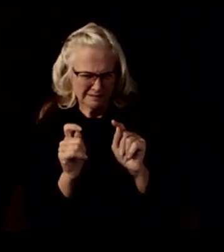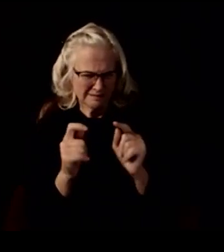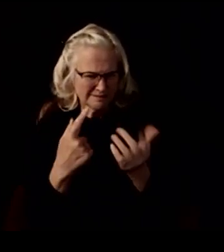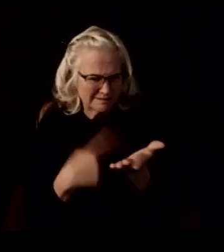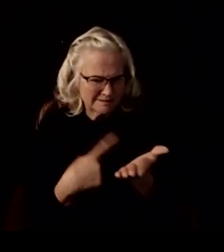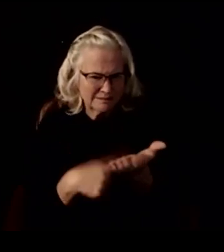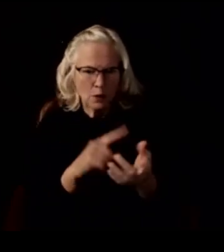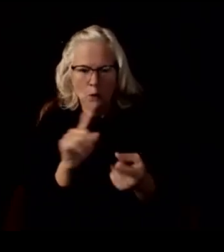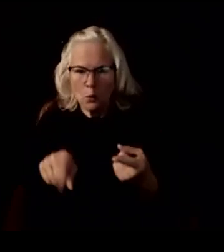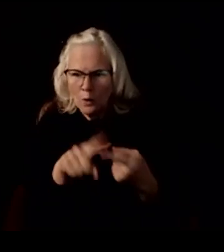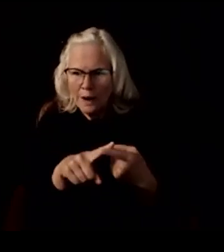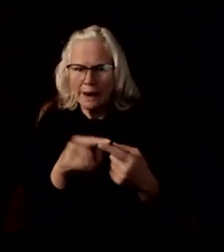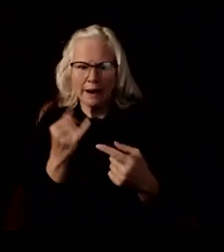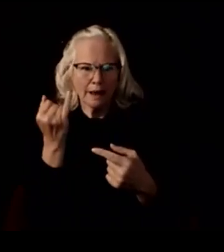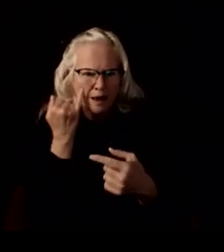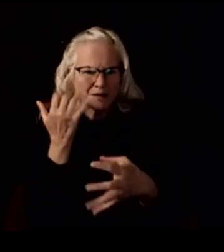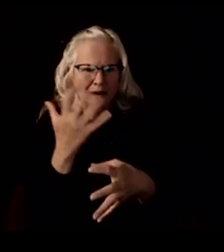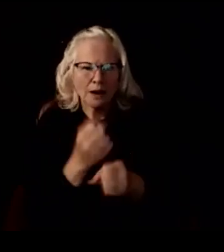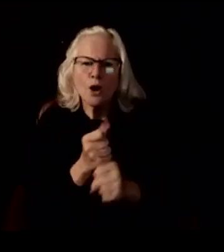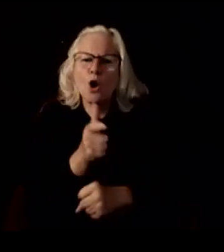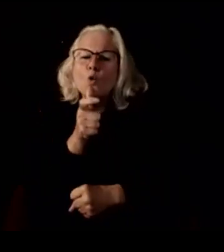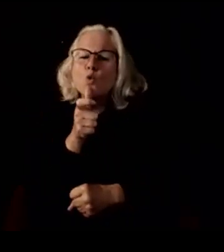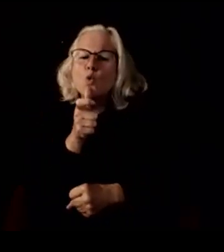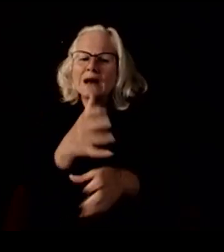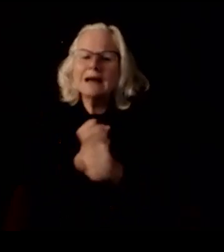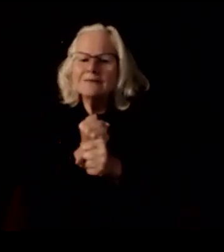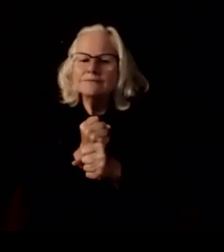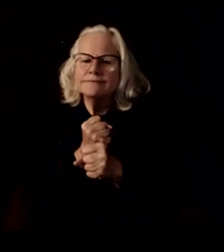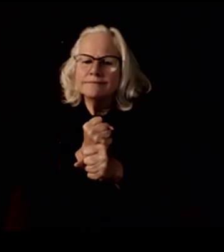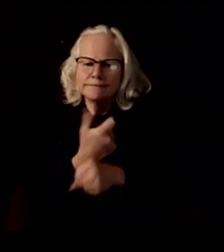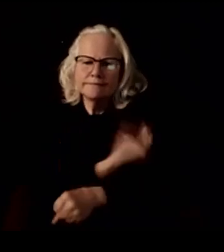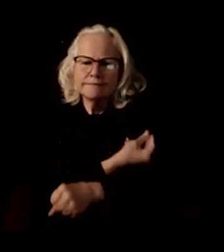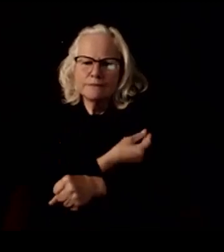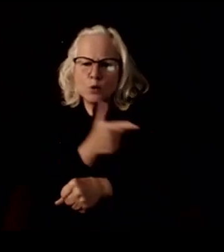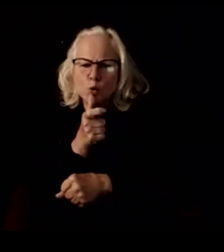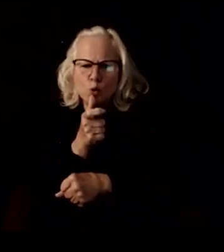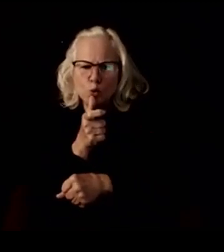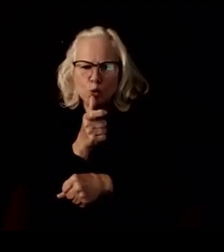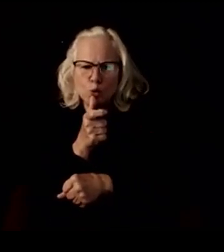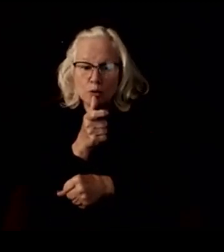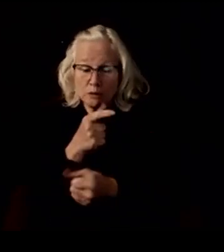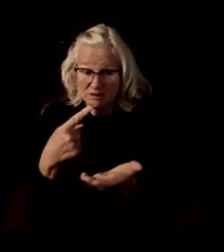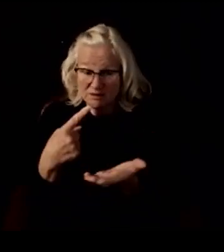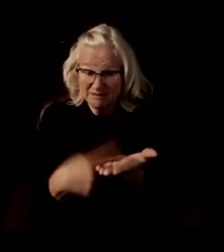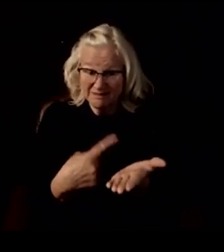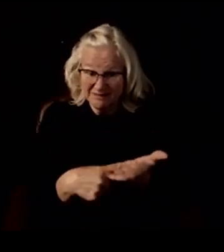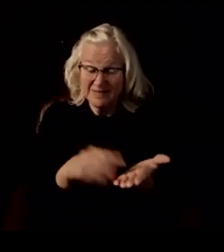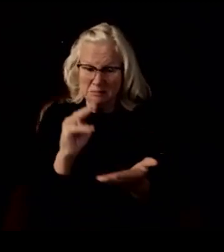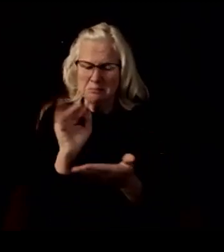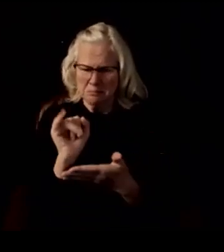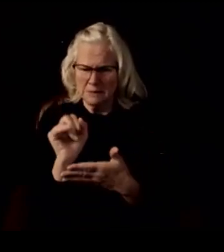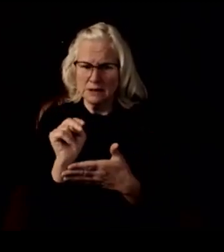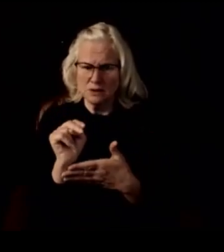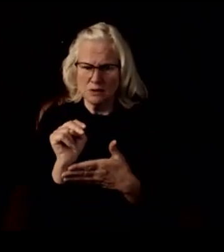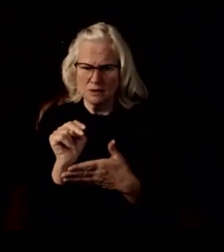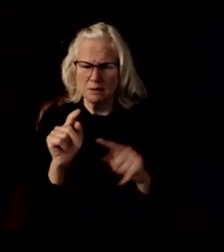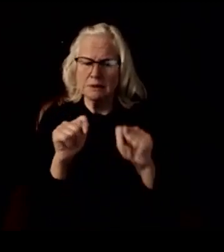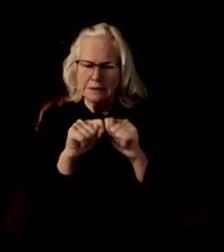had mentioned before that Minnesota is part of a pilot group that's doing some of the planning on prioritizing who gets those first doses of